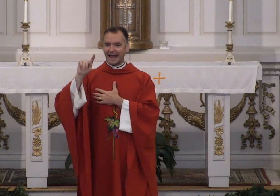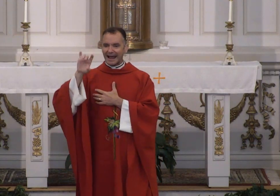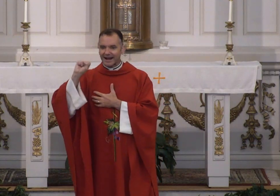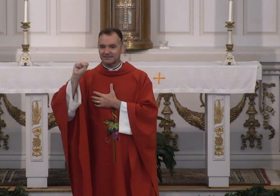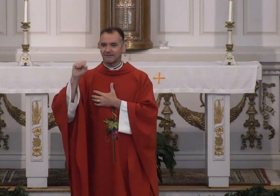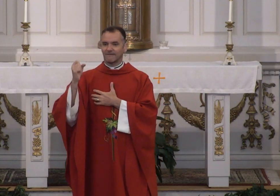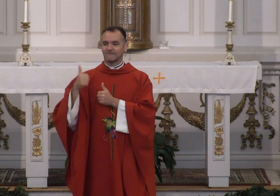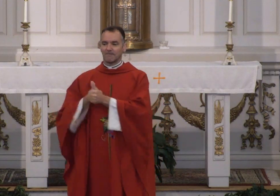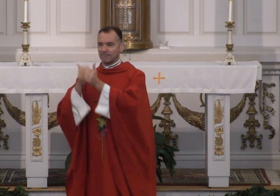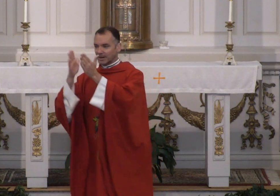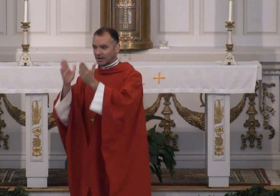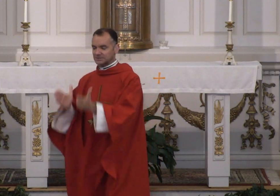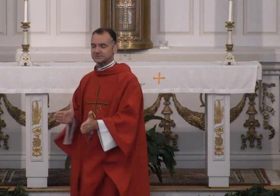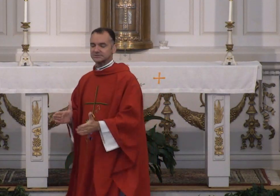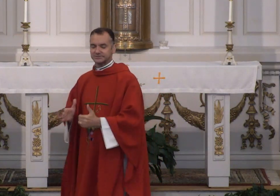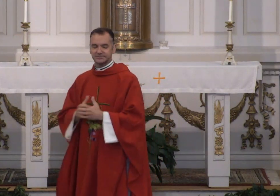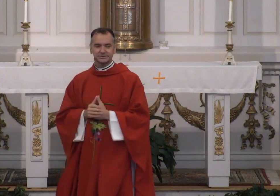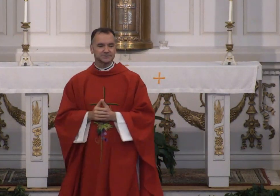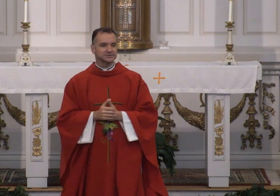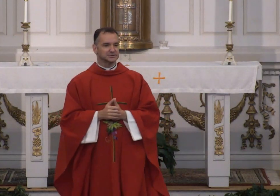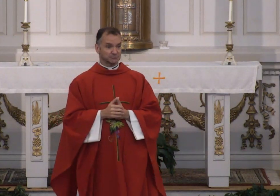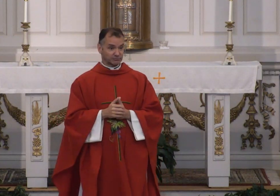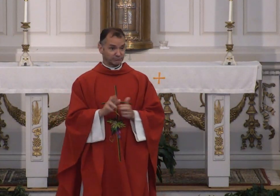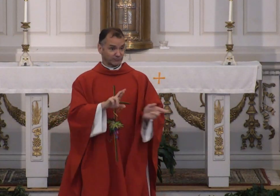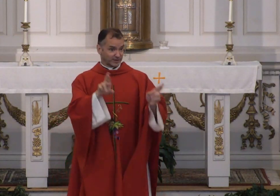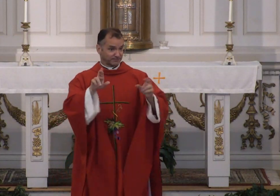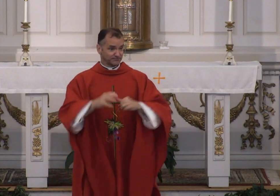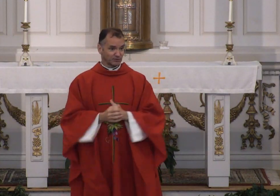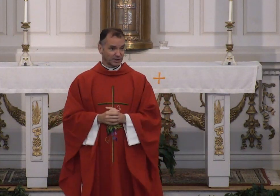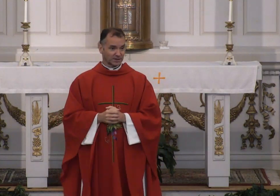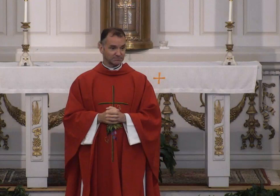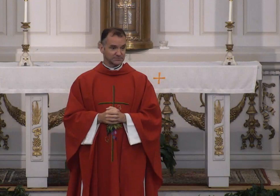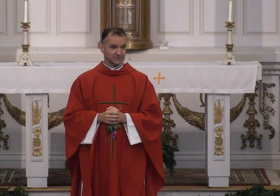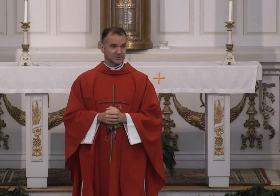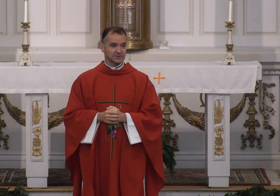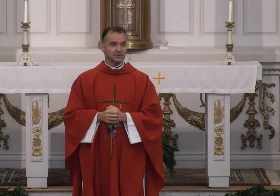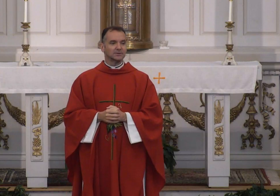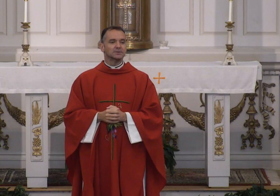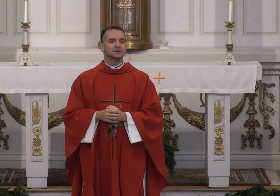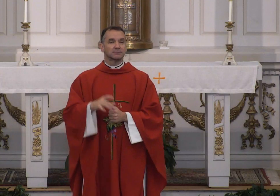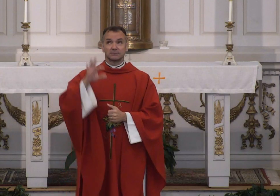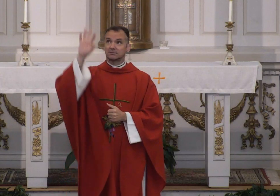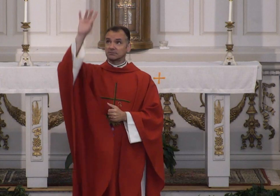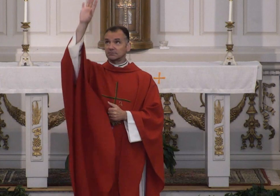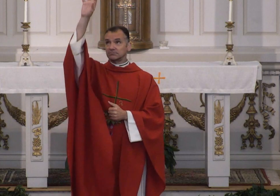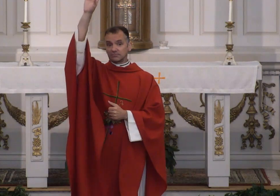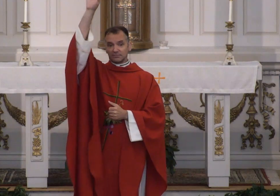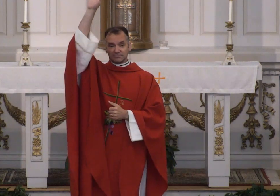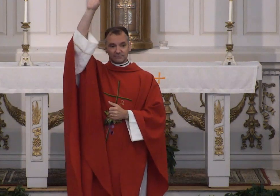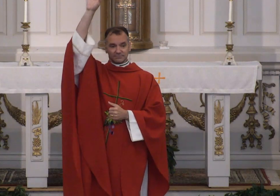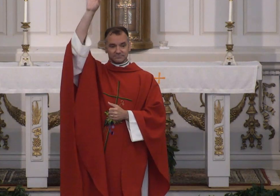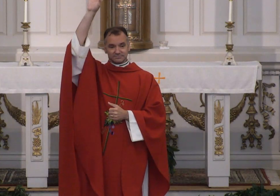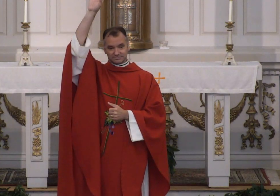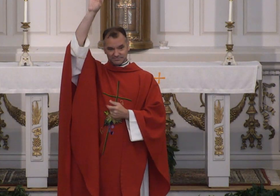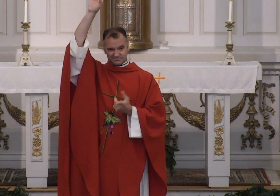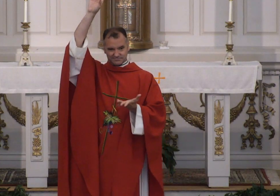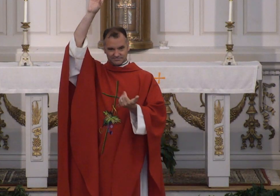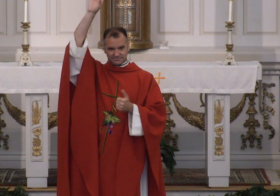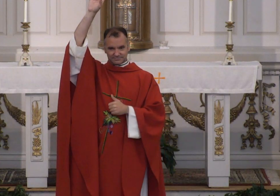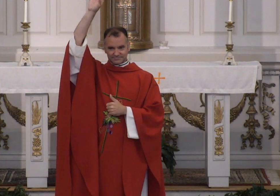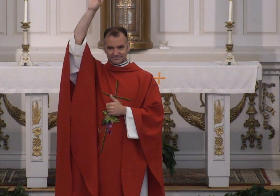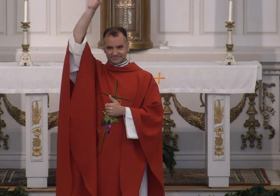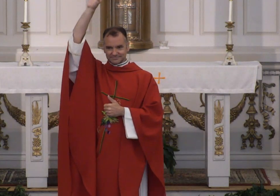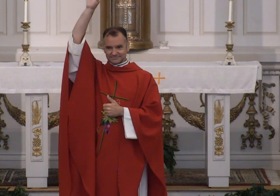So as we heard from the reading today in the Acts of the Apostles, you can imagine what it was like. And this is